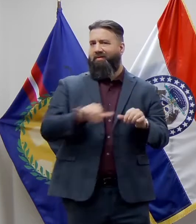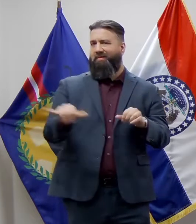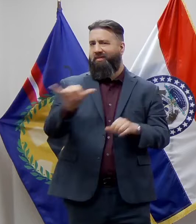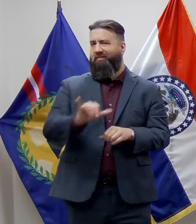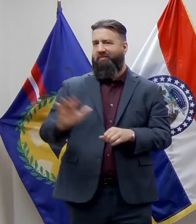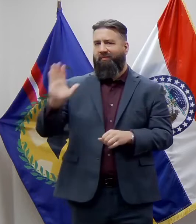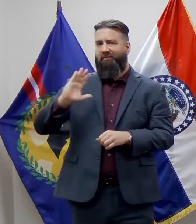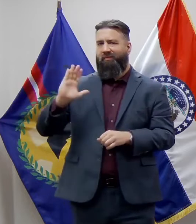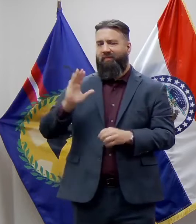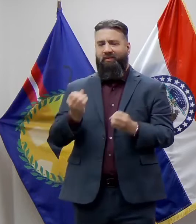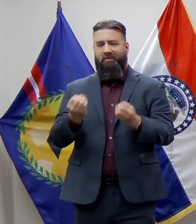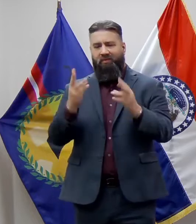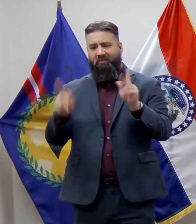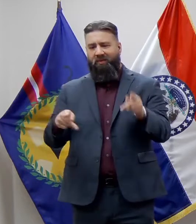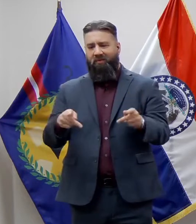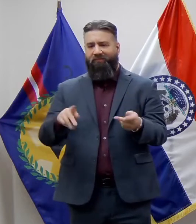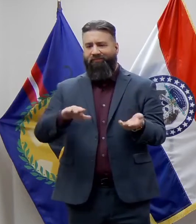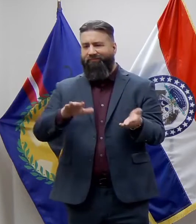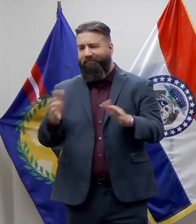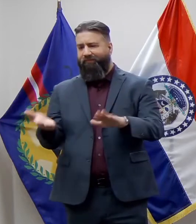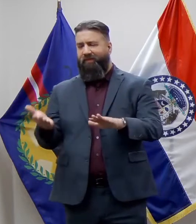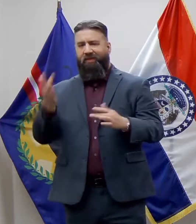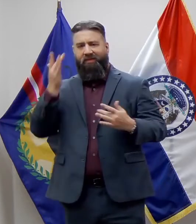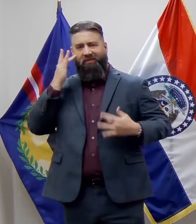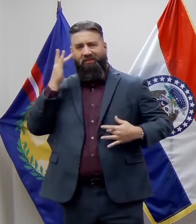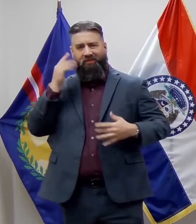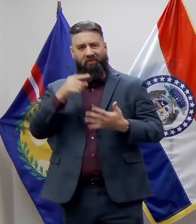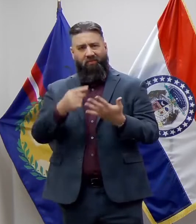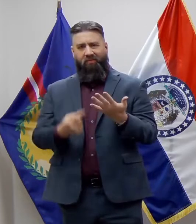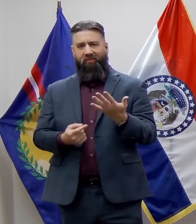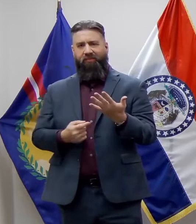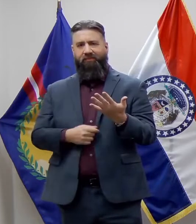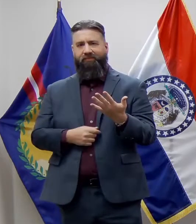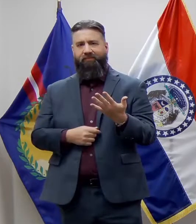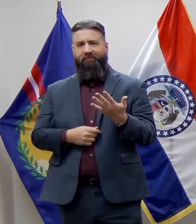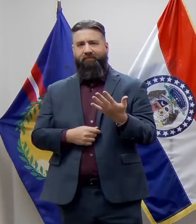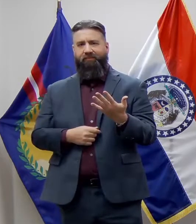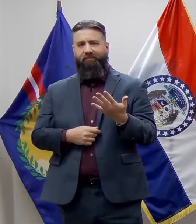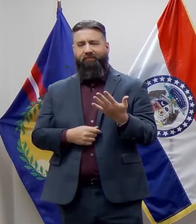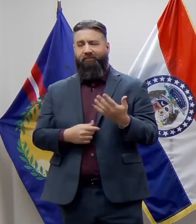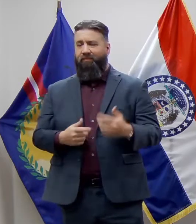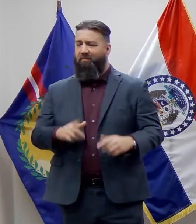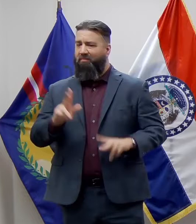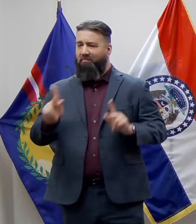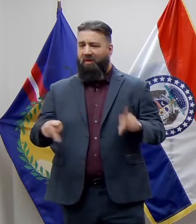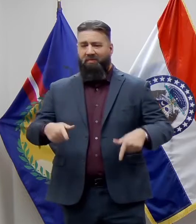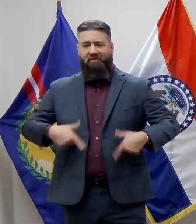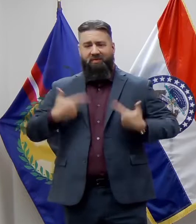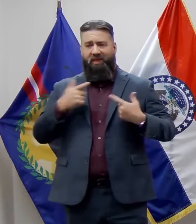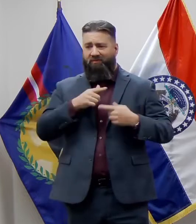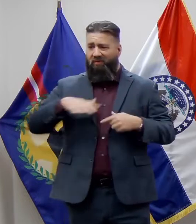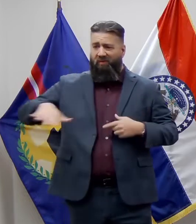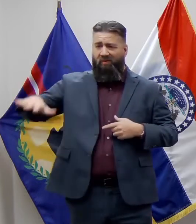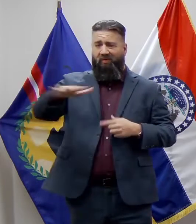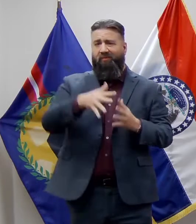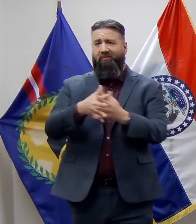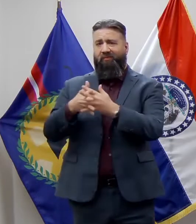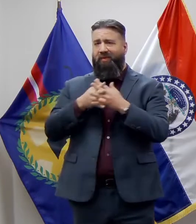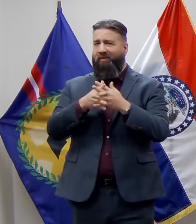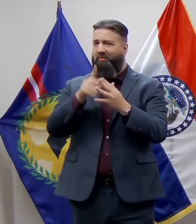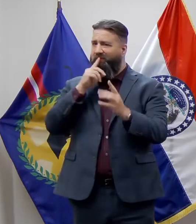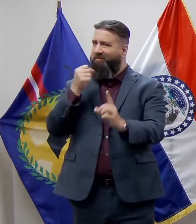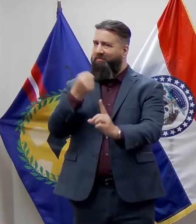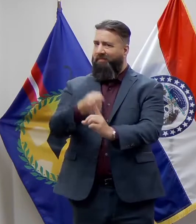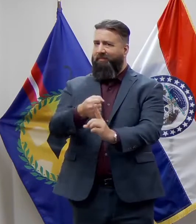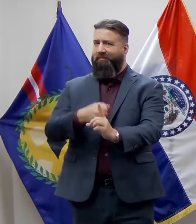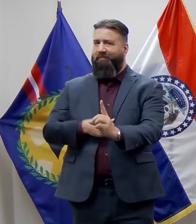and so many sickened by the virus. Livelihoods across the country were greatly impacted, and